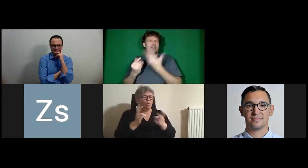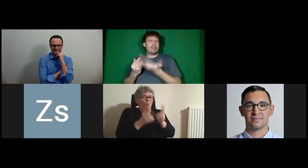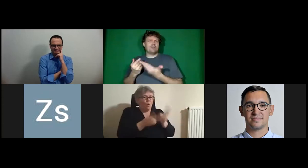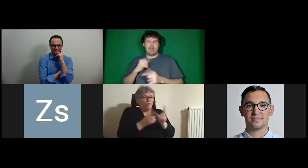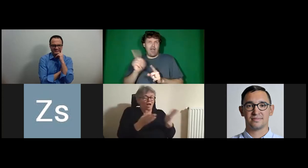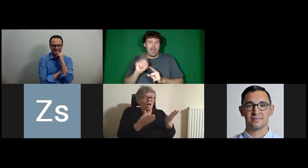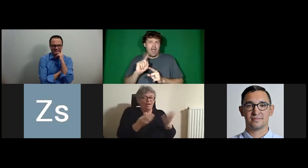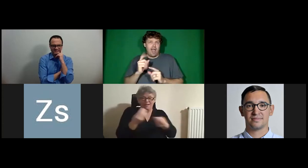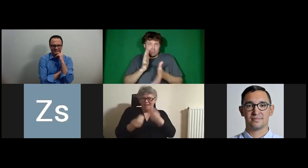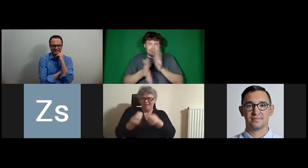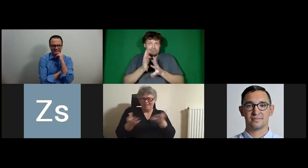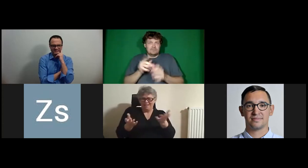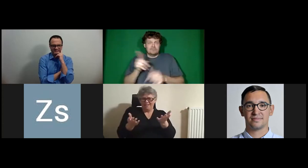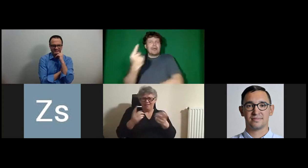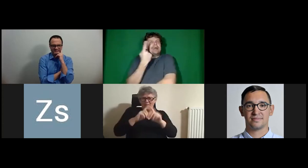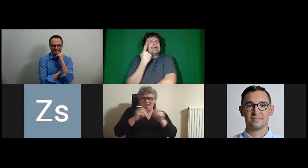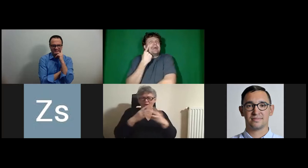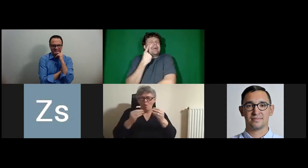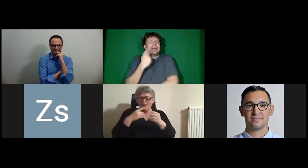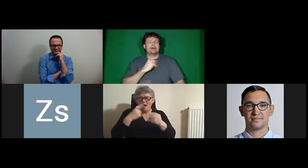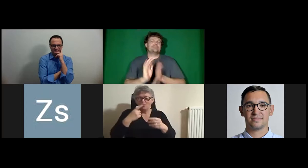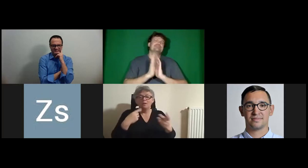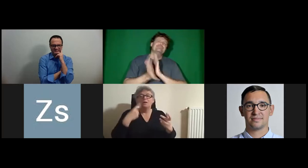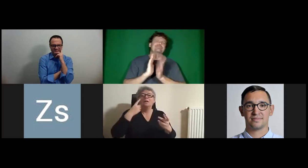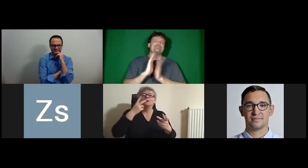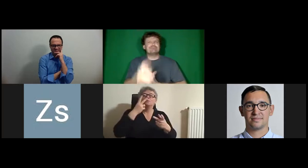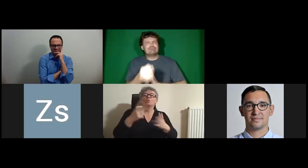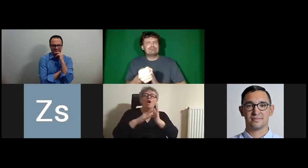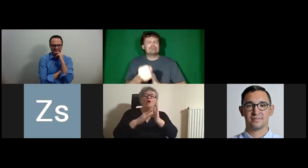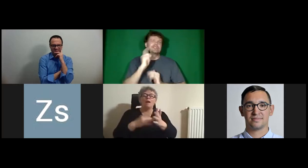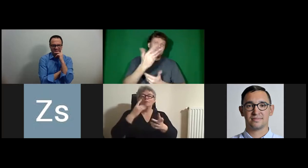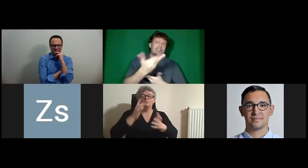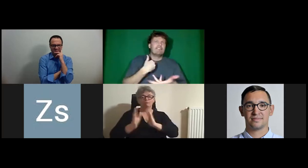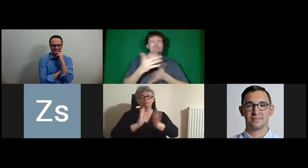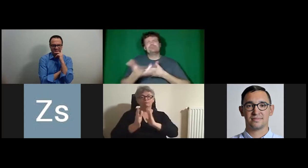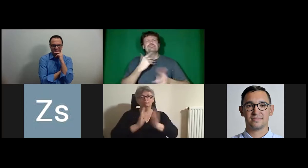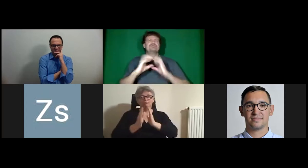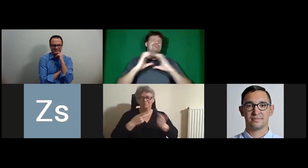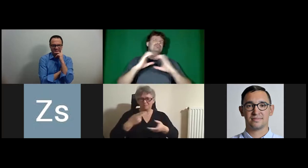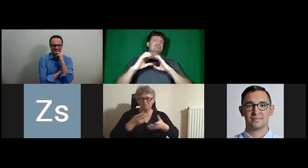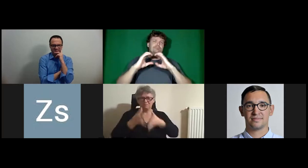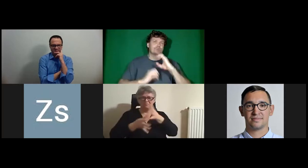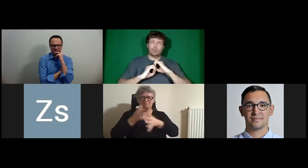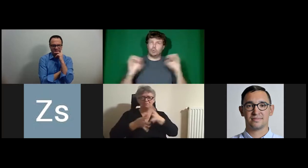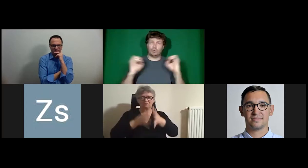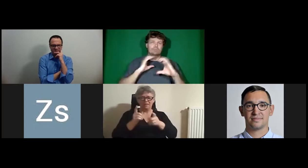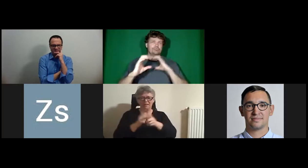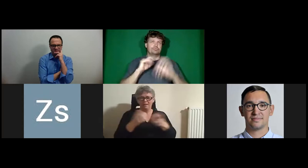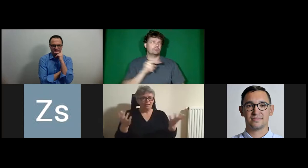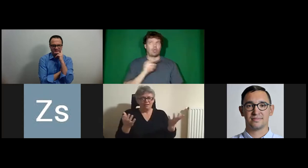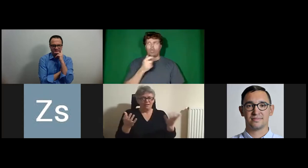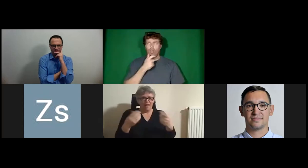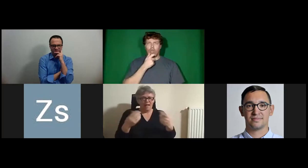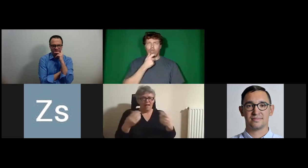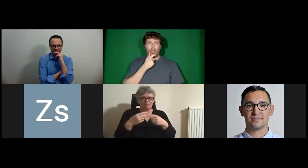with them directly. I can just sign with them directly. He's like, yeah, but they're Romanian. He's like, okay, I got to see this. So I met his deaf friends and